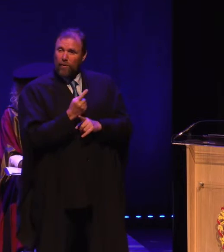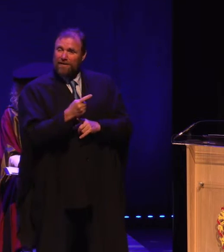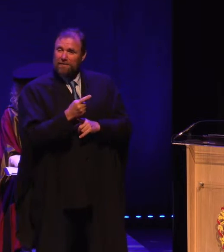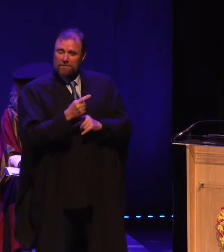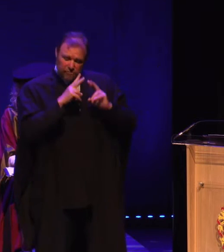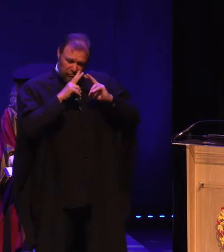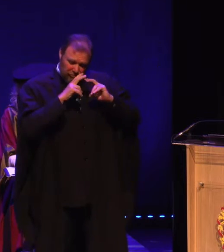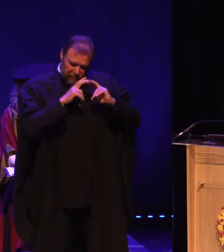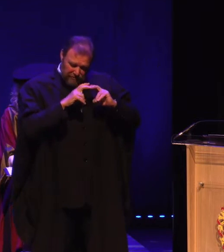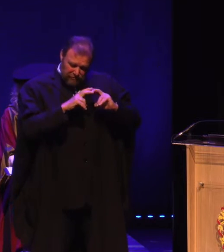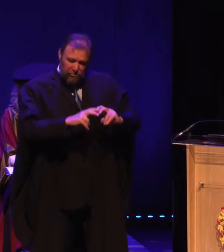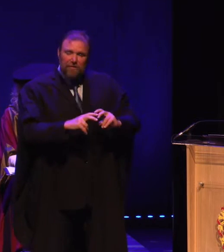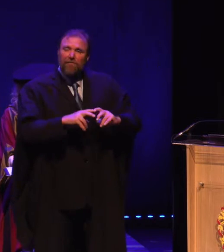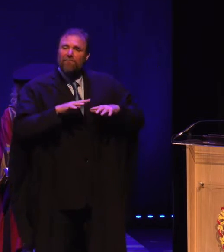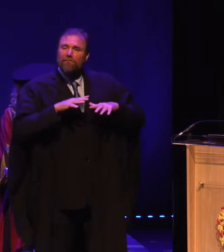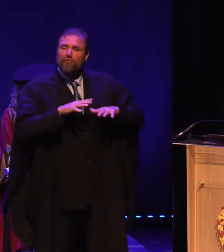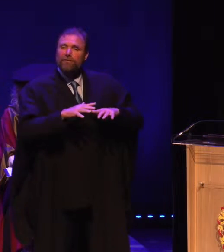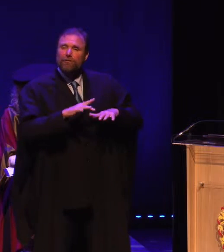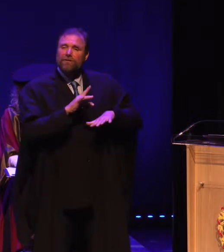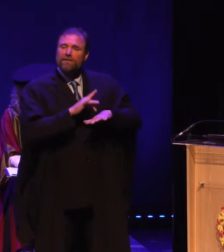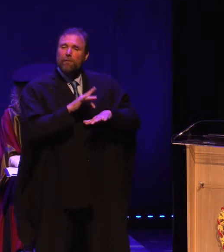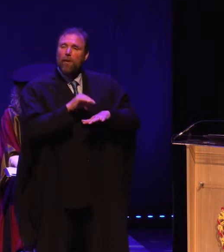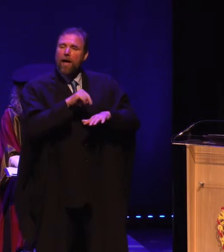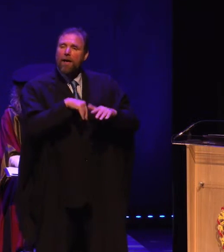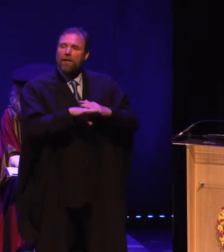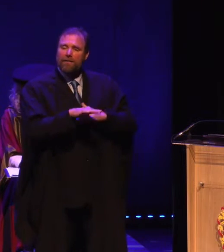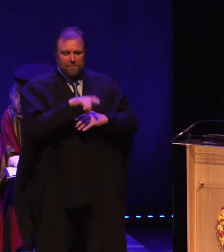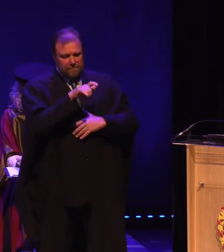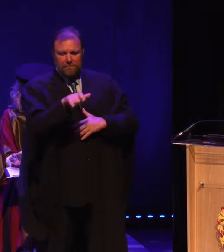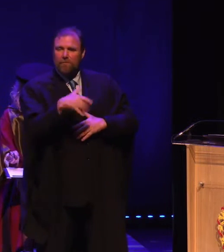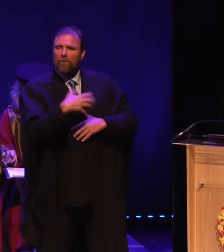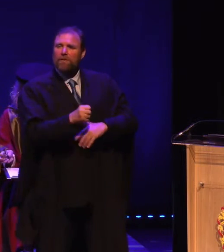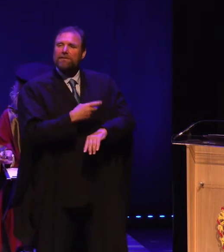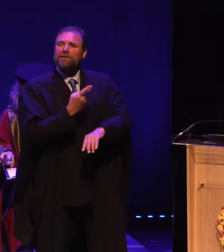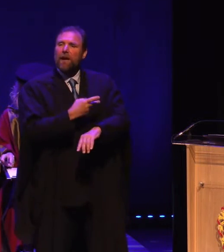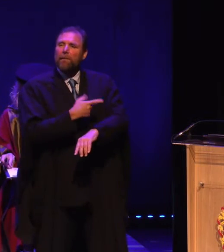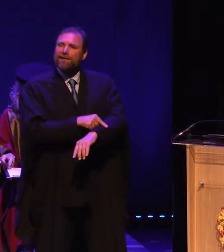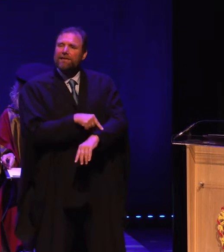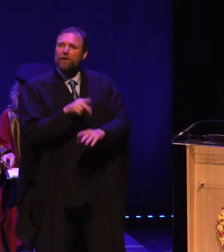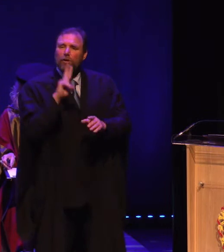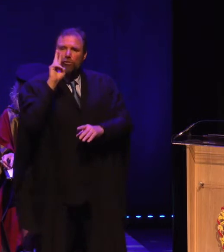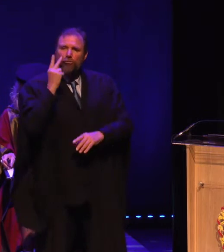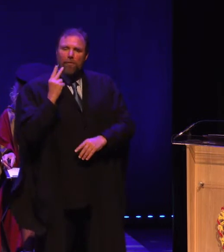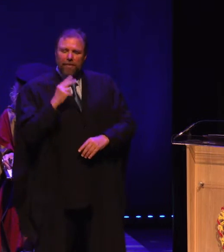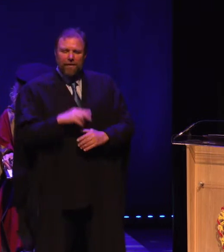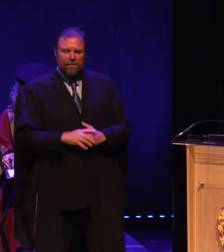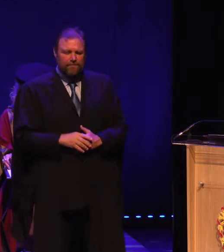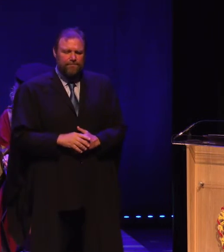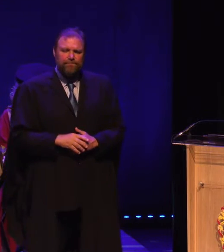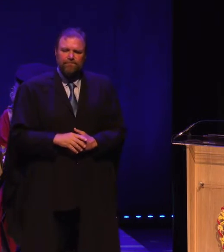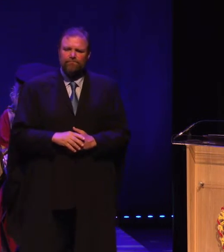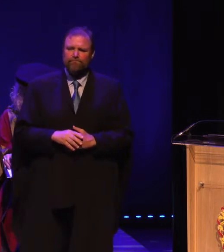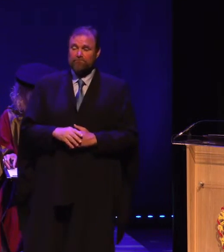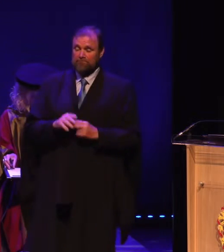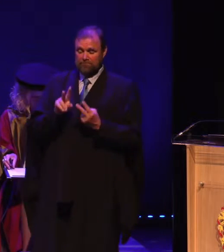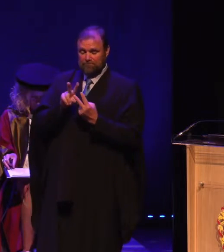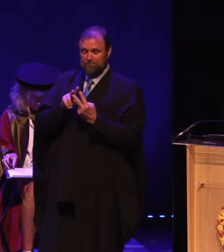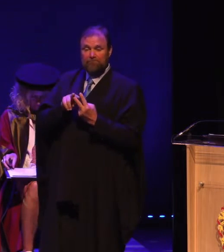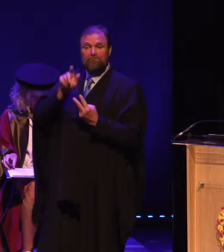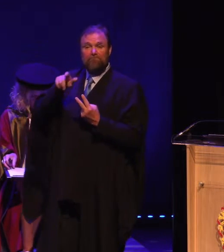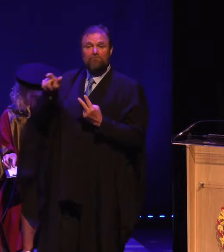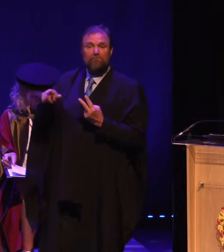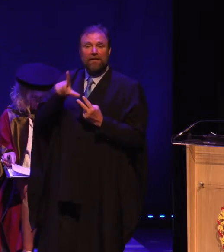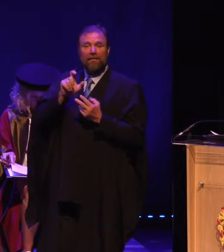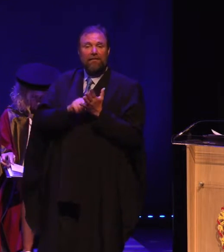vibration stimuli in people with diabetic neuropathy. Dr. Claire Glennon and Dr. Heidi